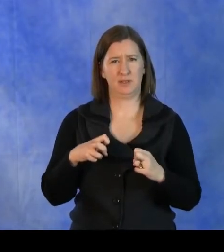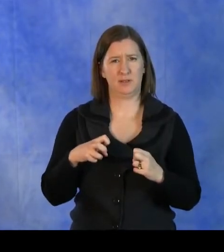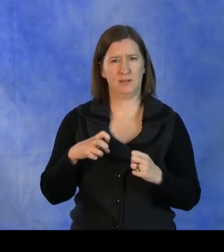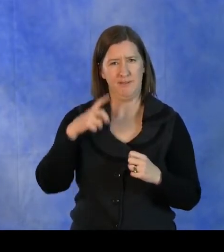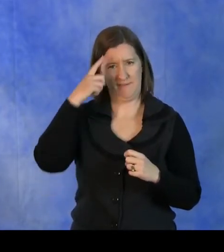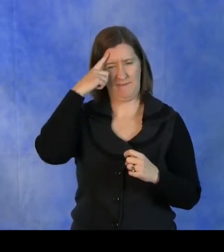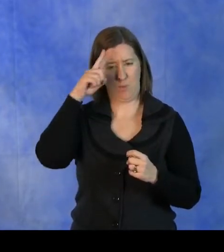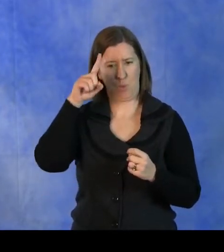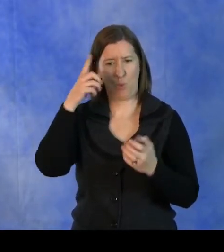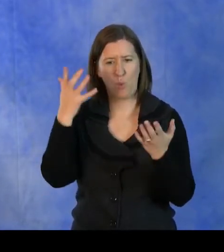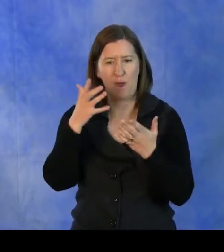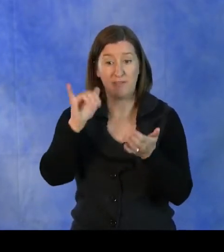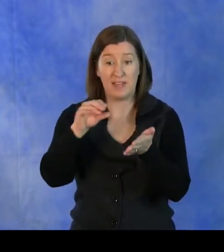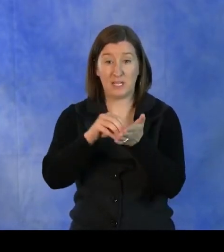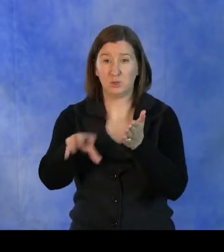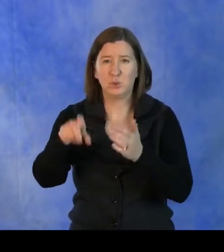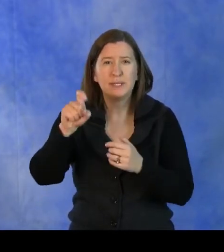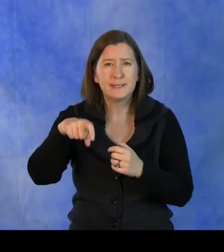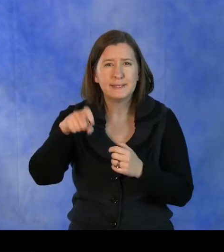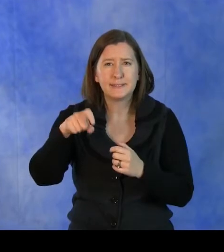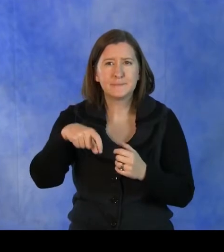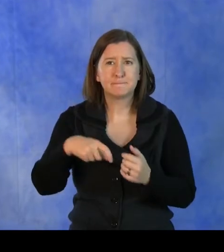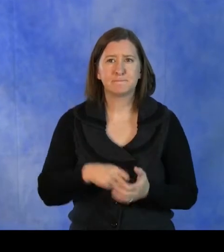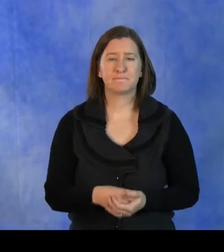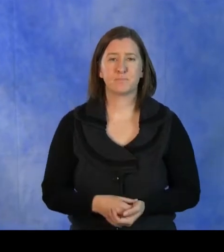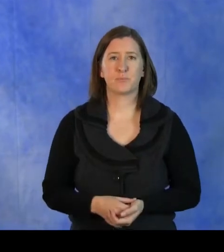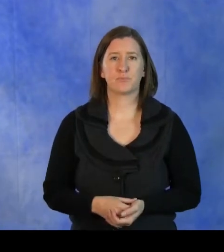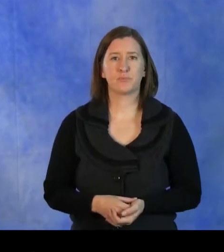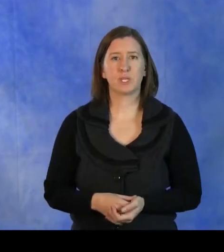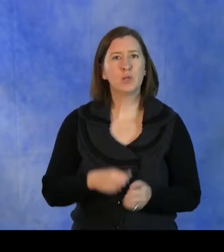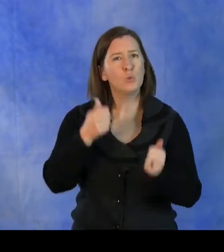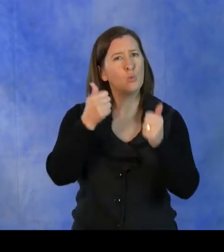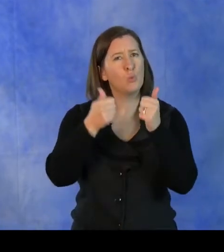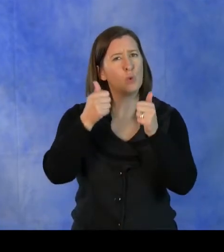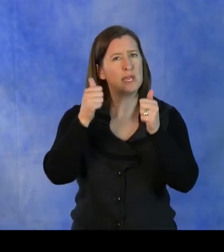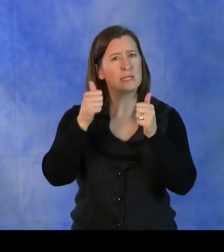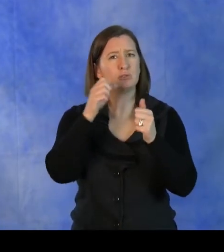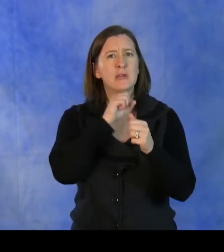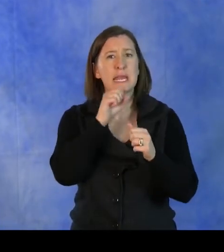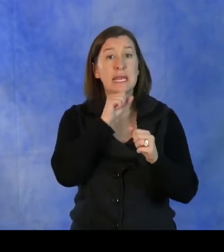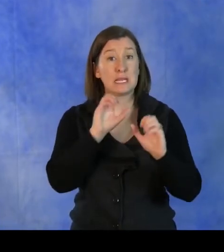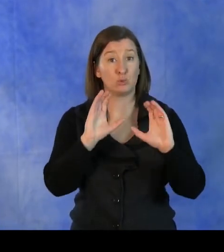how you could do an assessment for what the student needs,